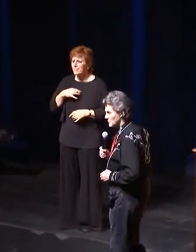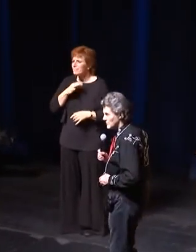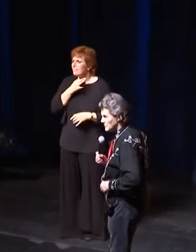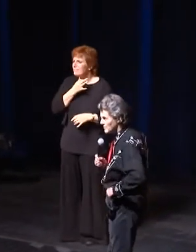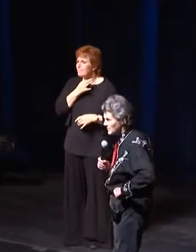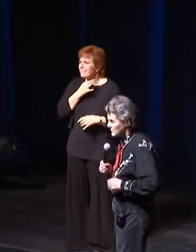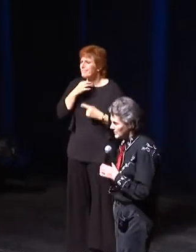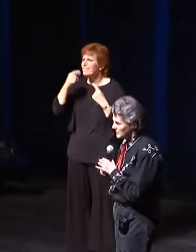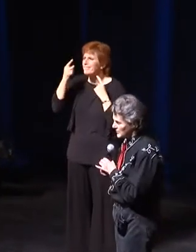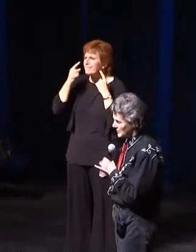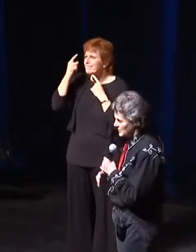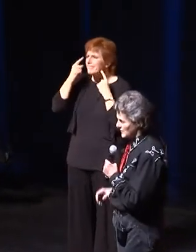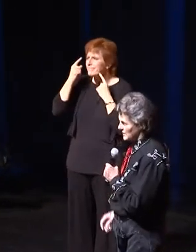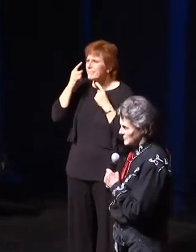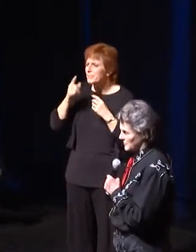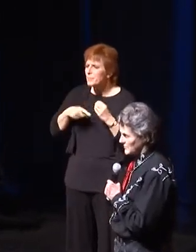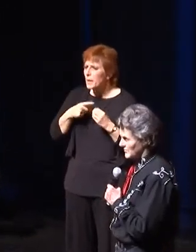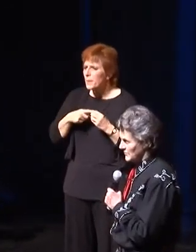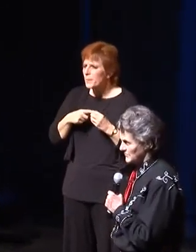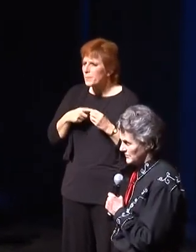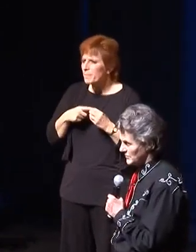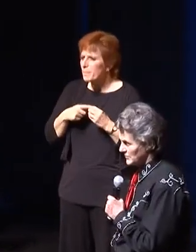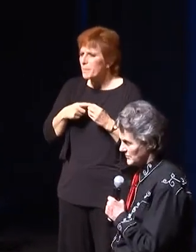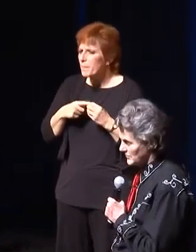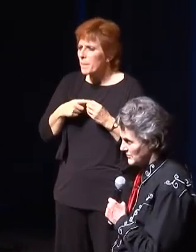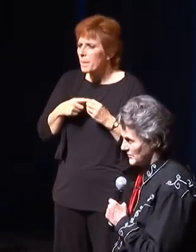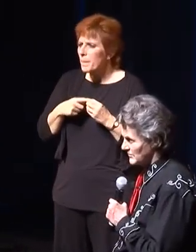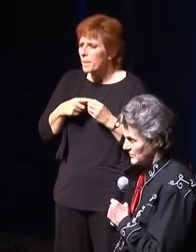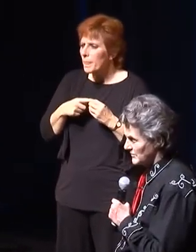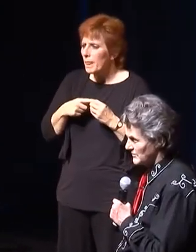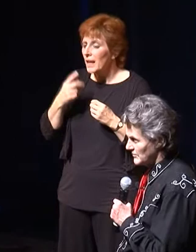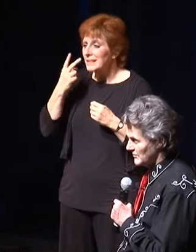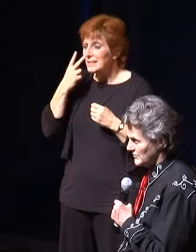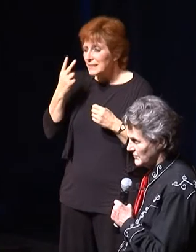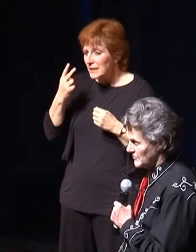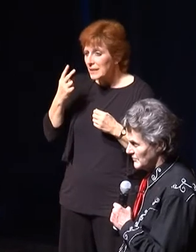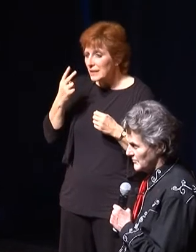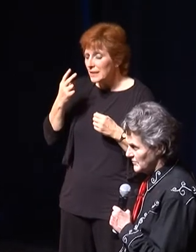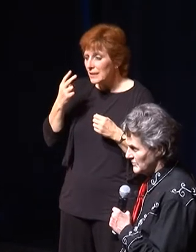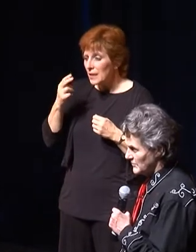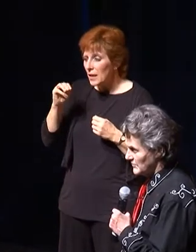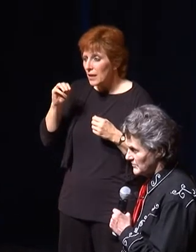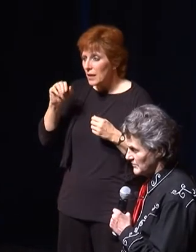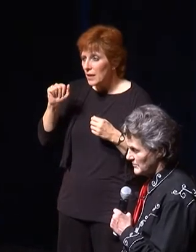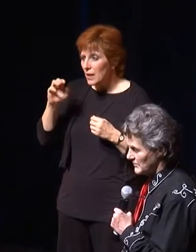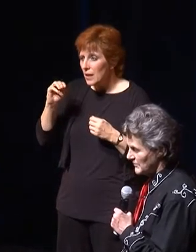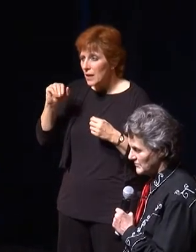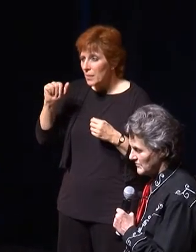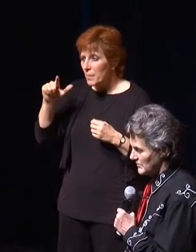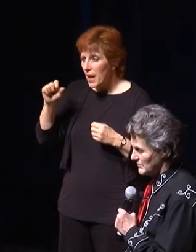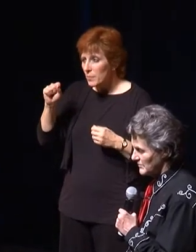I was thinking about sea mammals